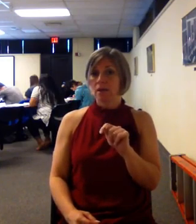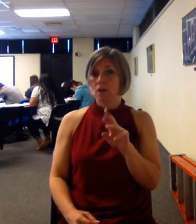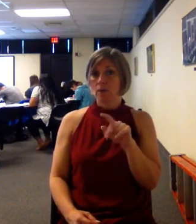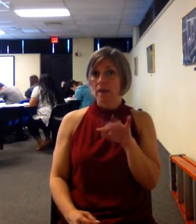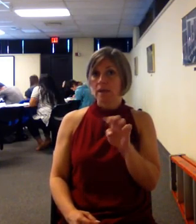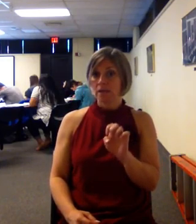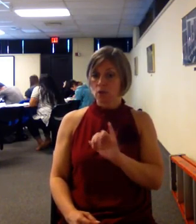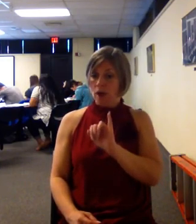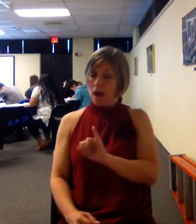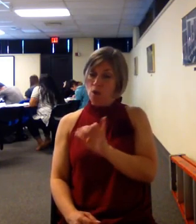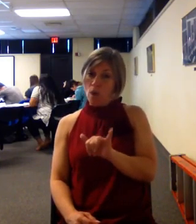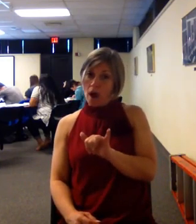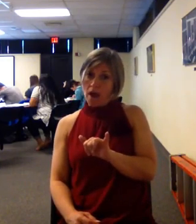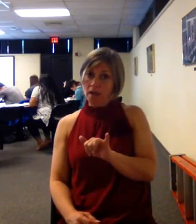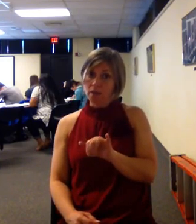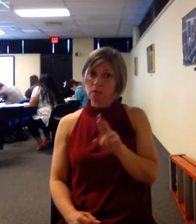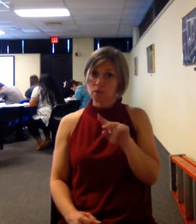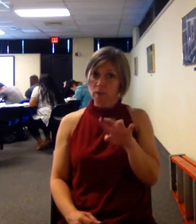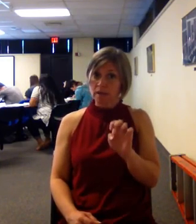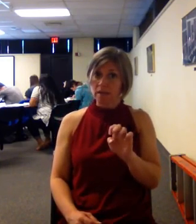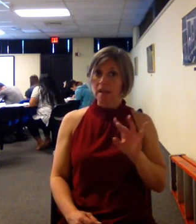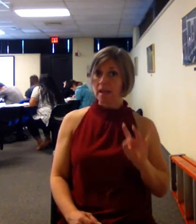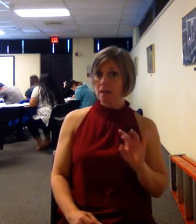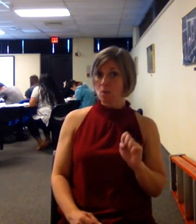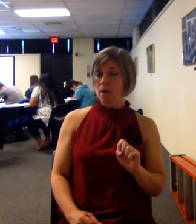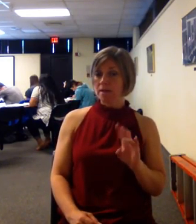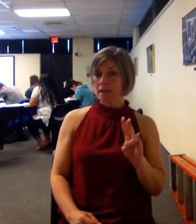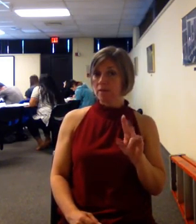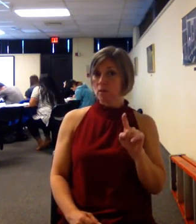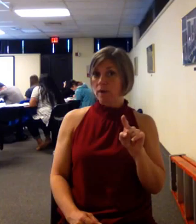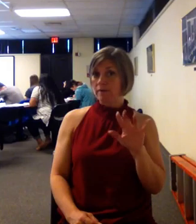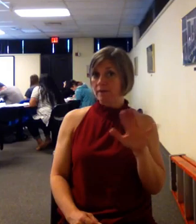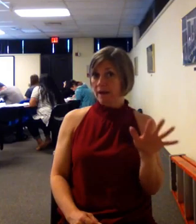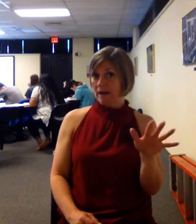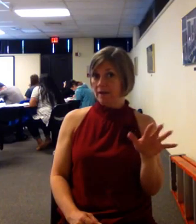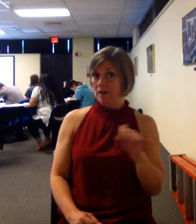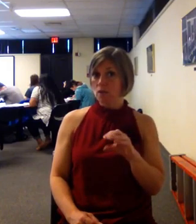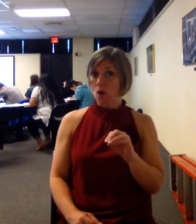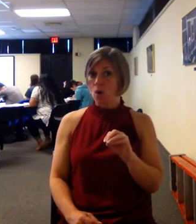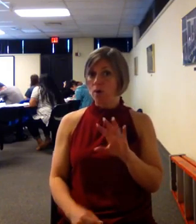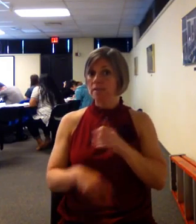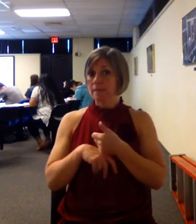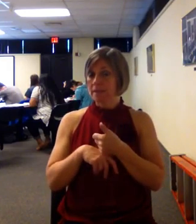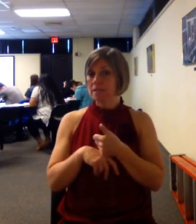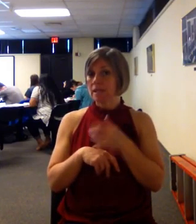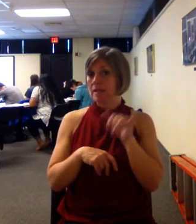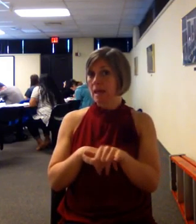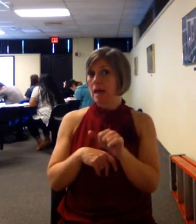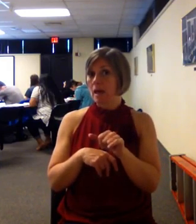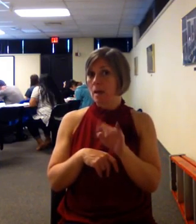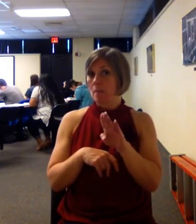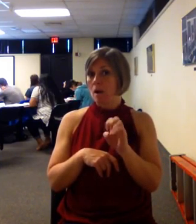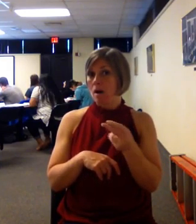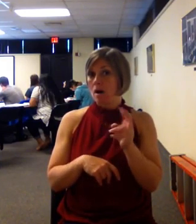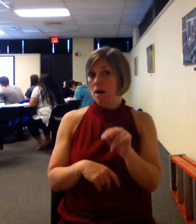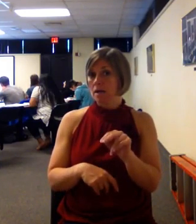was your market rate, would be the 8.7115. So again, kind of reestablishing those bond concepts but bringing it into the weighted